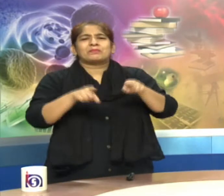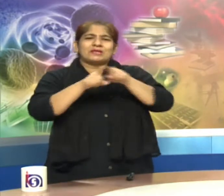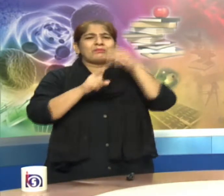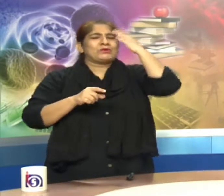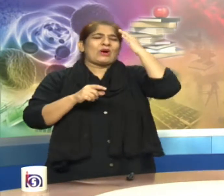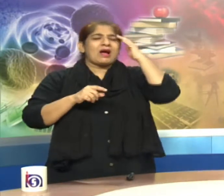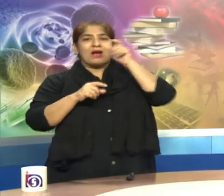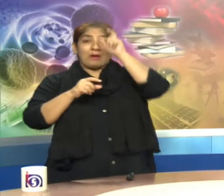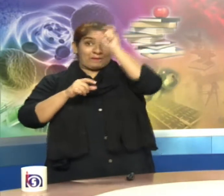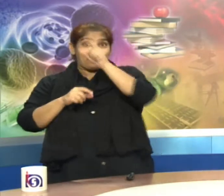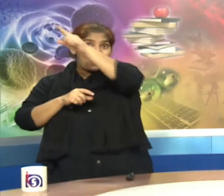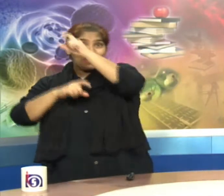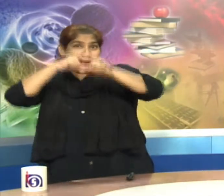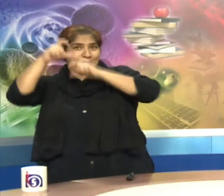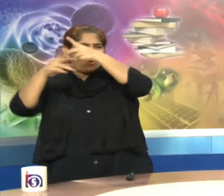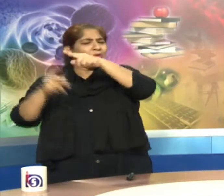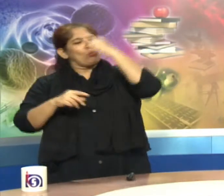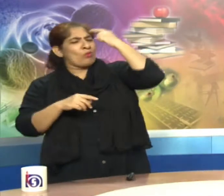Salesmanship, they also find new customers,